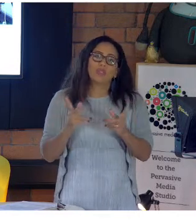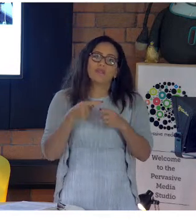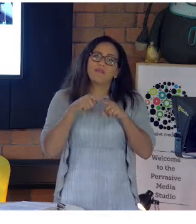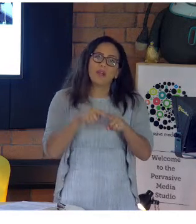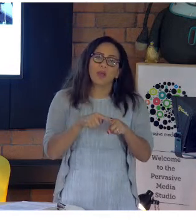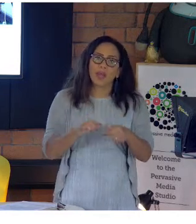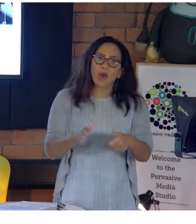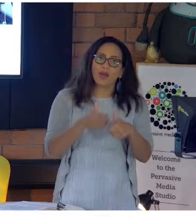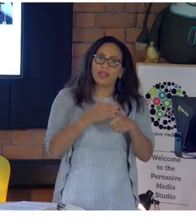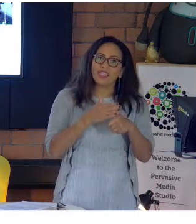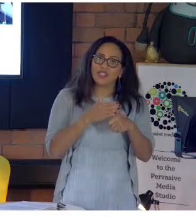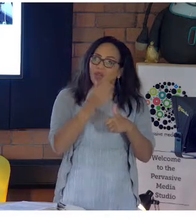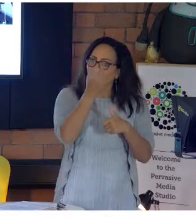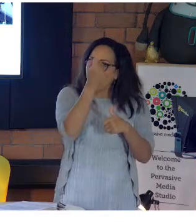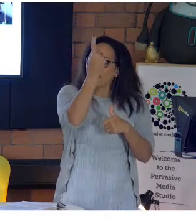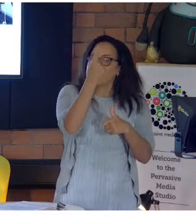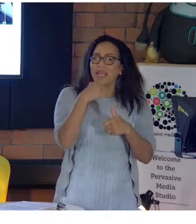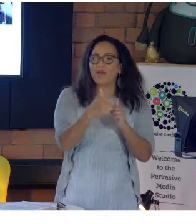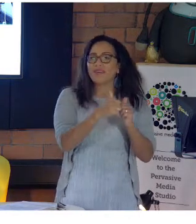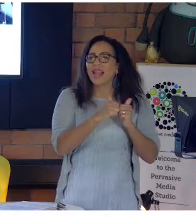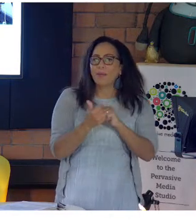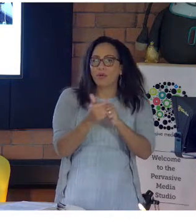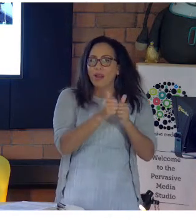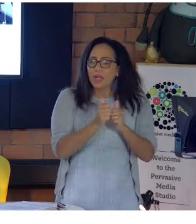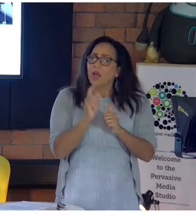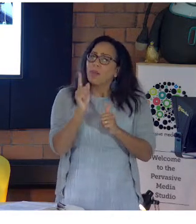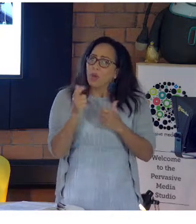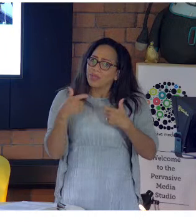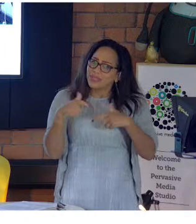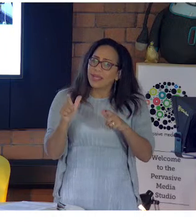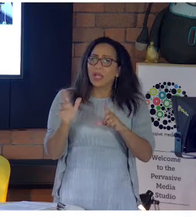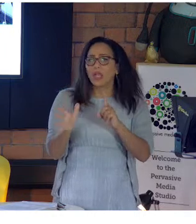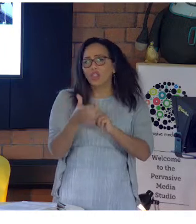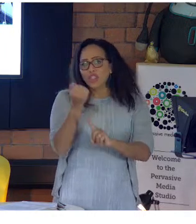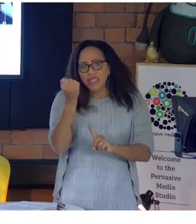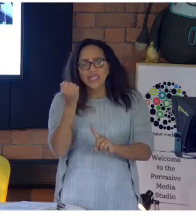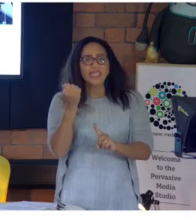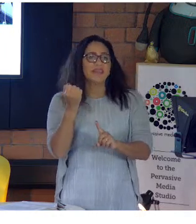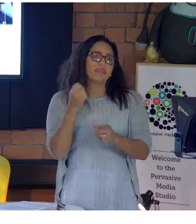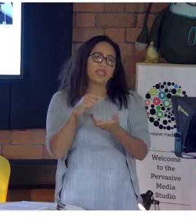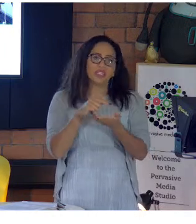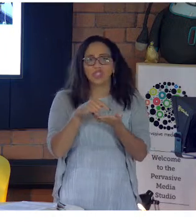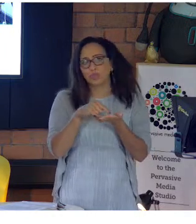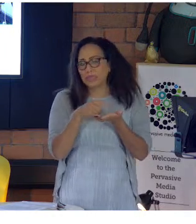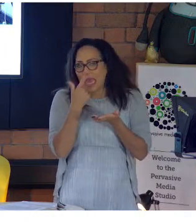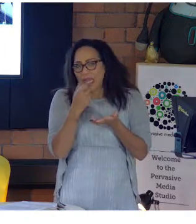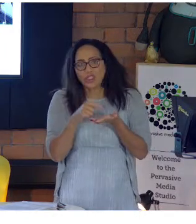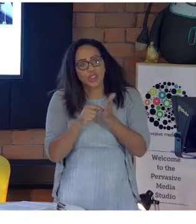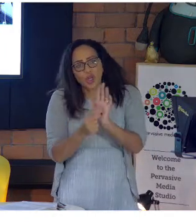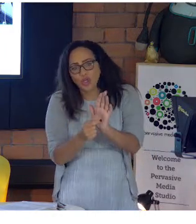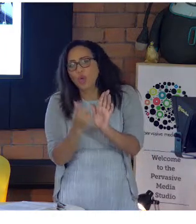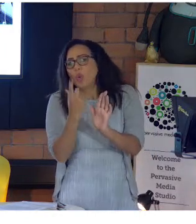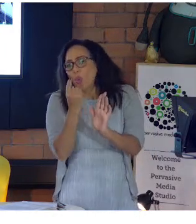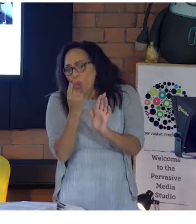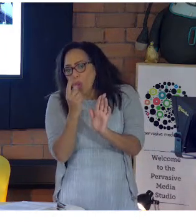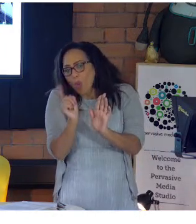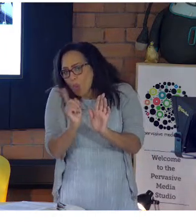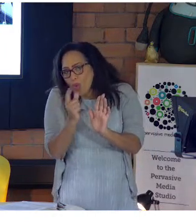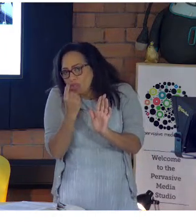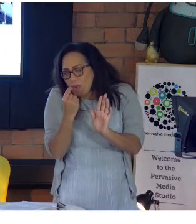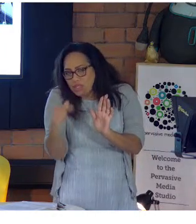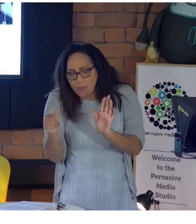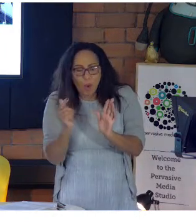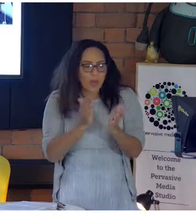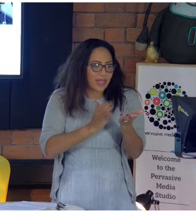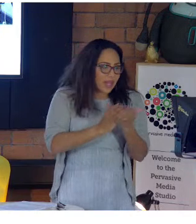live collaboration, but it still allows us to show you what is possible with live illustration and